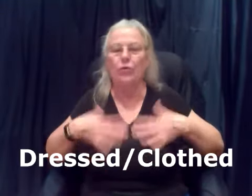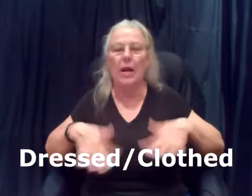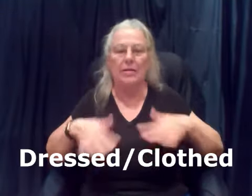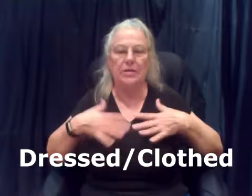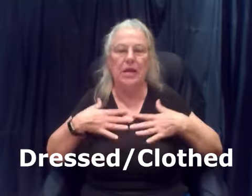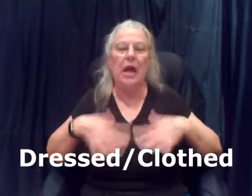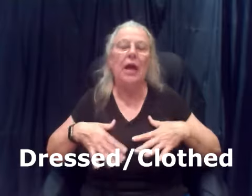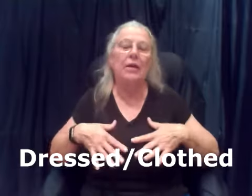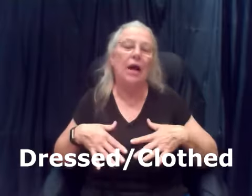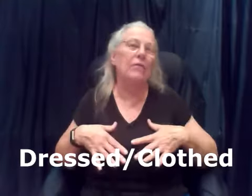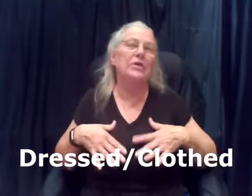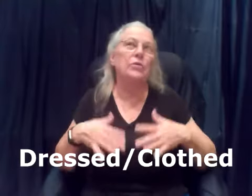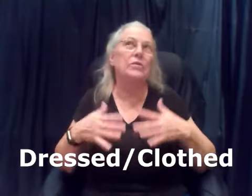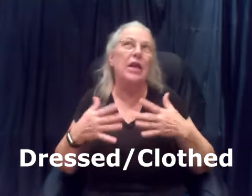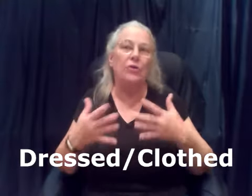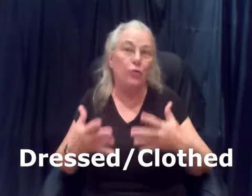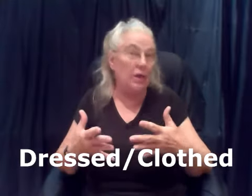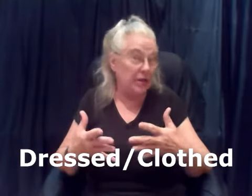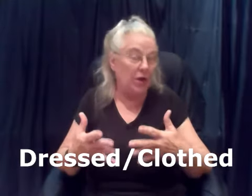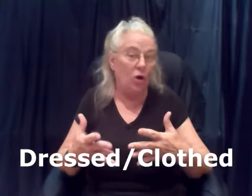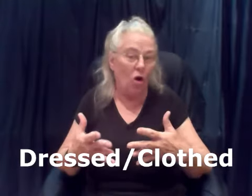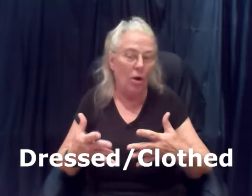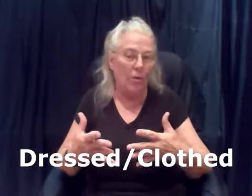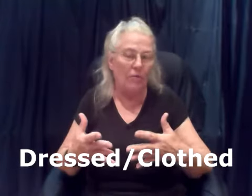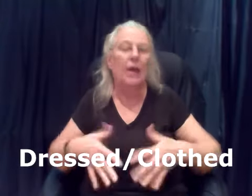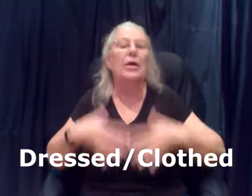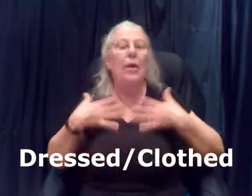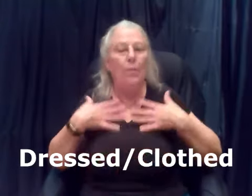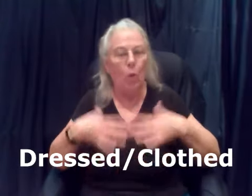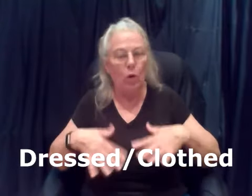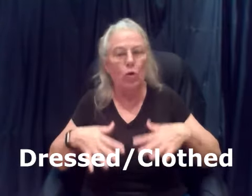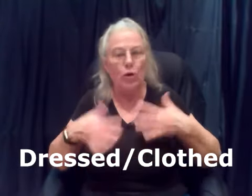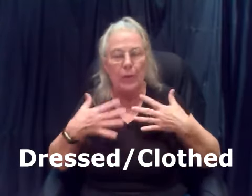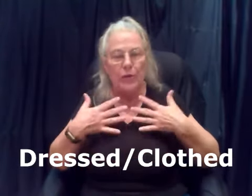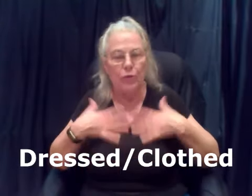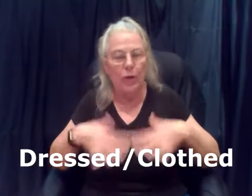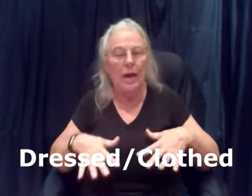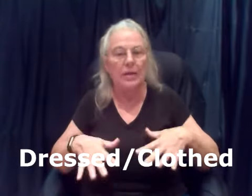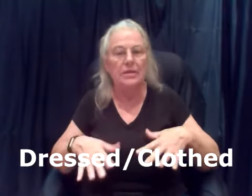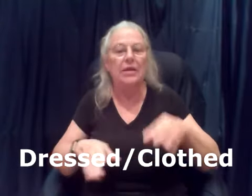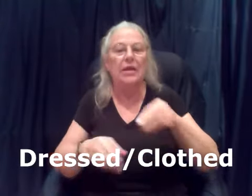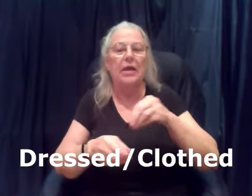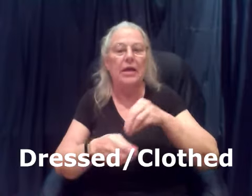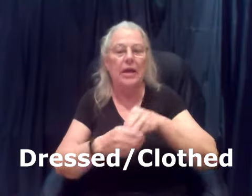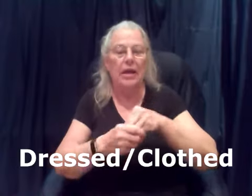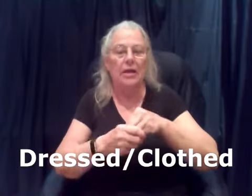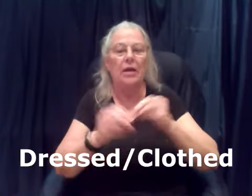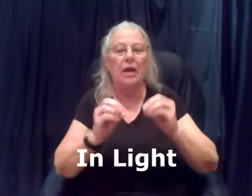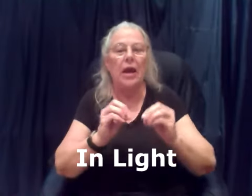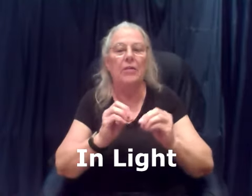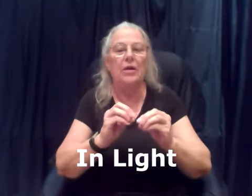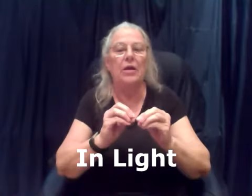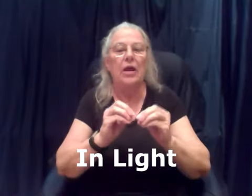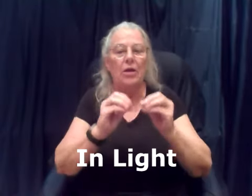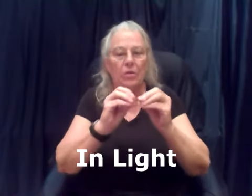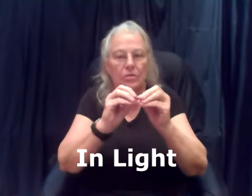Dressed. Now, this will say dressed in an armor of light, but we're going to be dressed in, and then